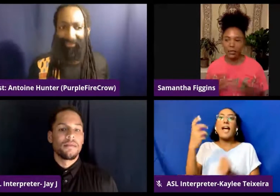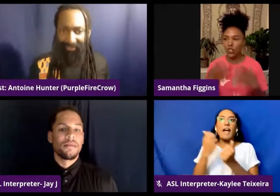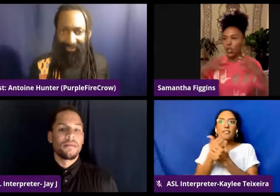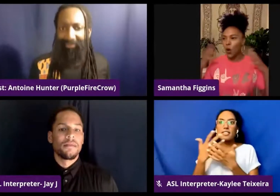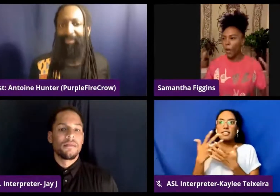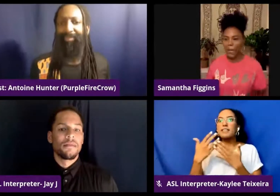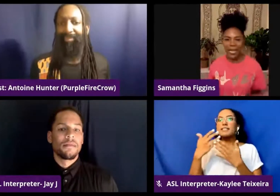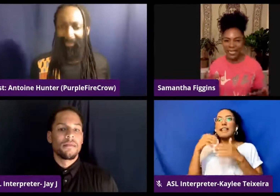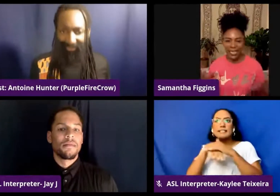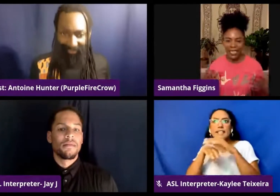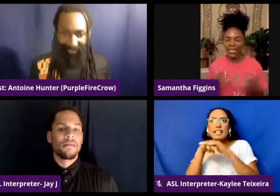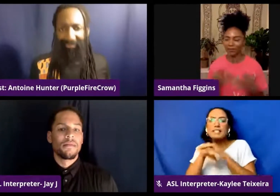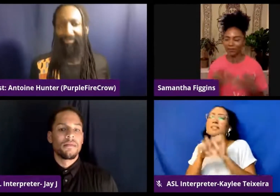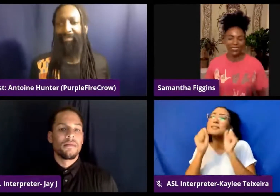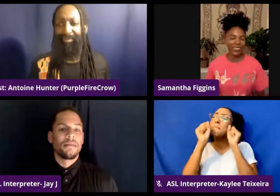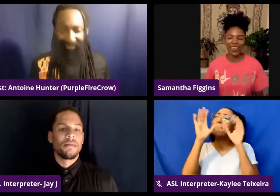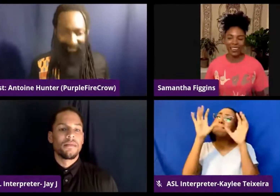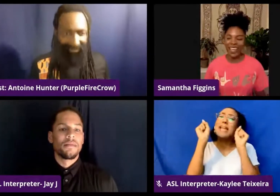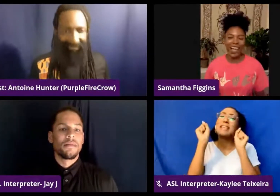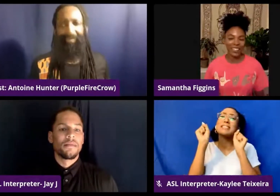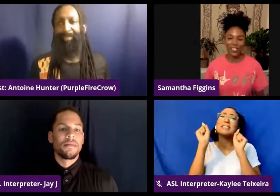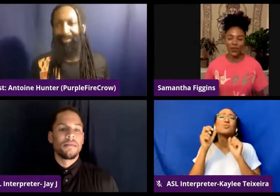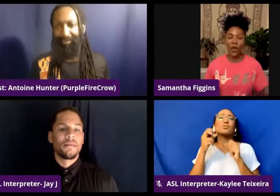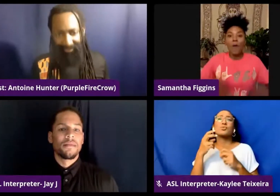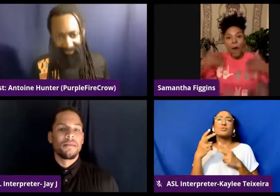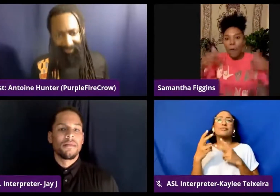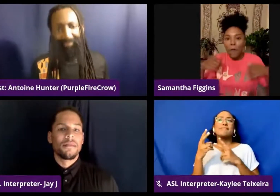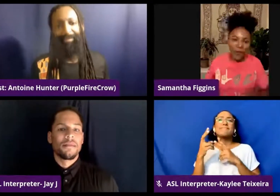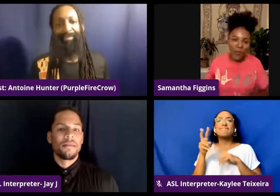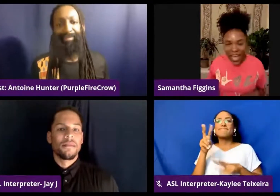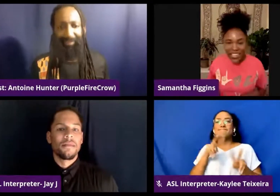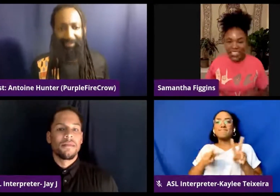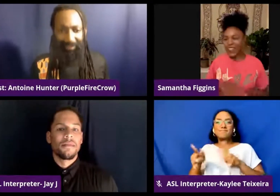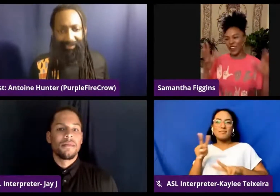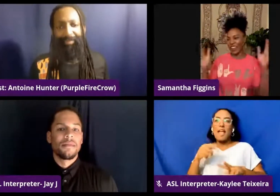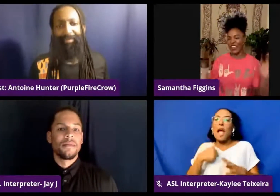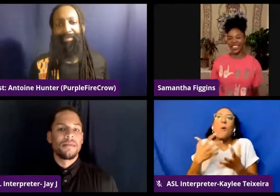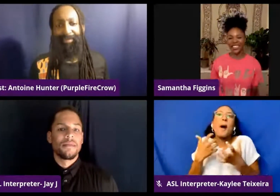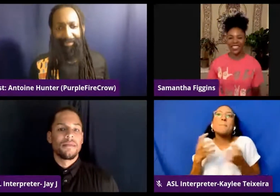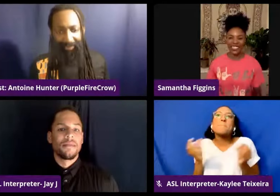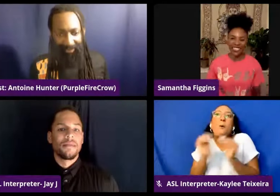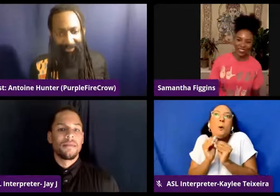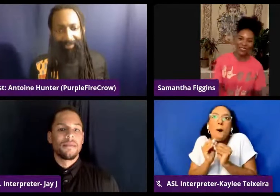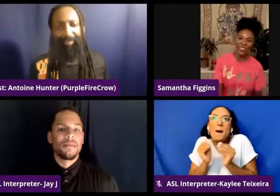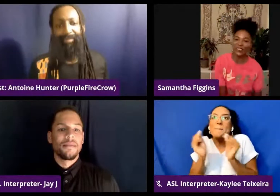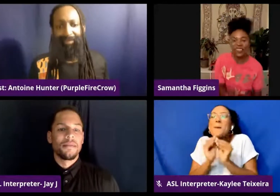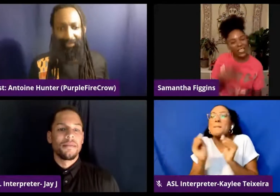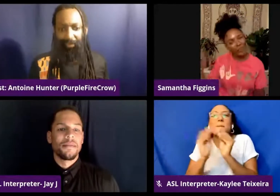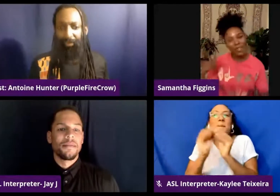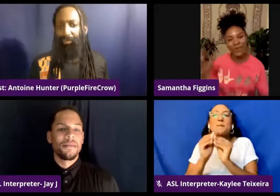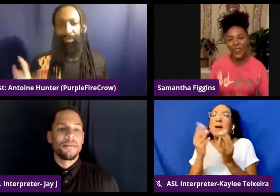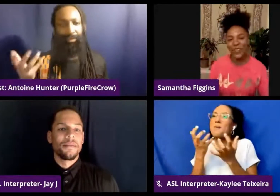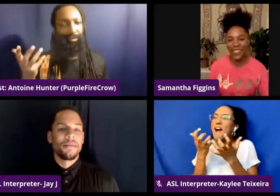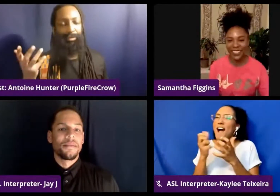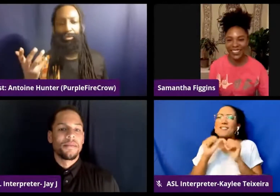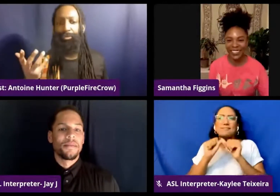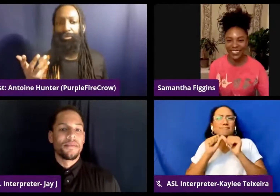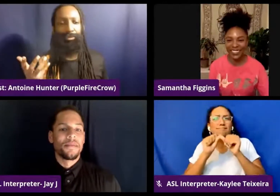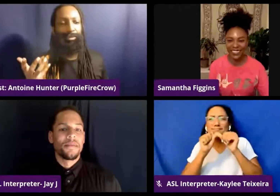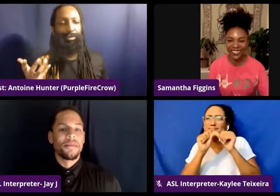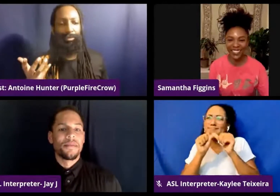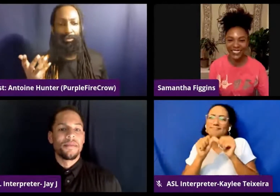has been so amazing. And yeah, it's just, I want more of that. So yeah, we just have to keep that